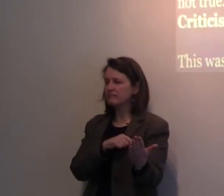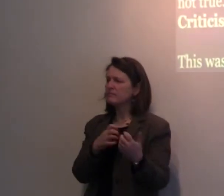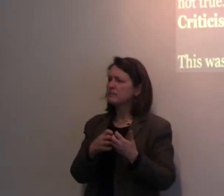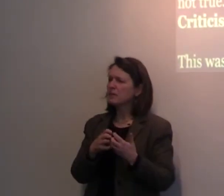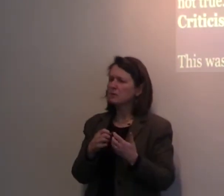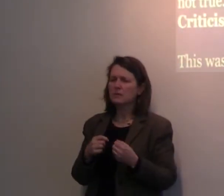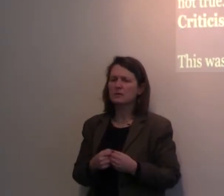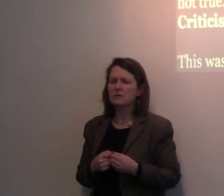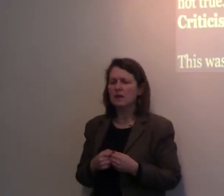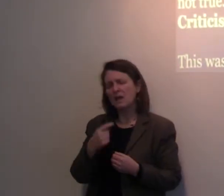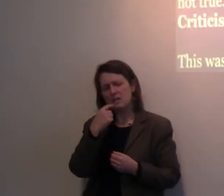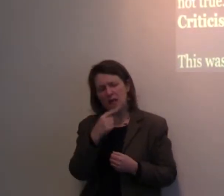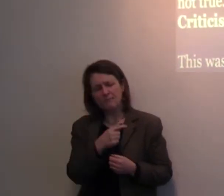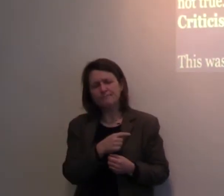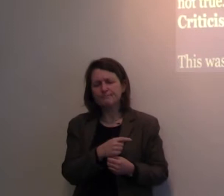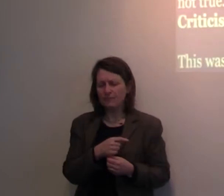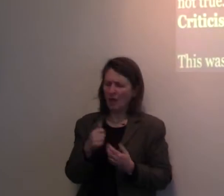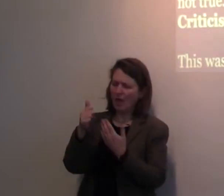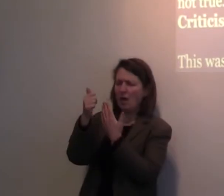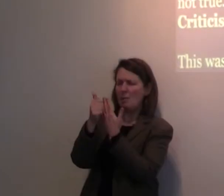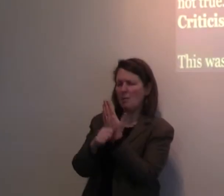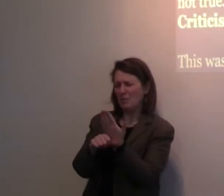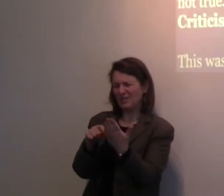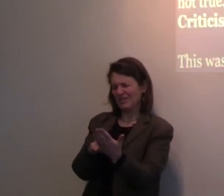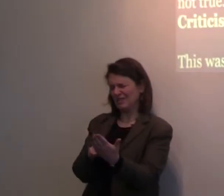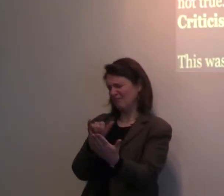These people said that the Bible was not true.